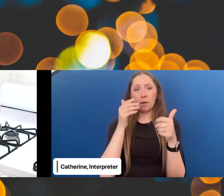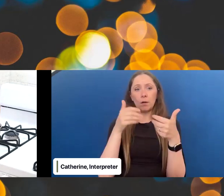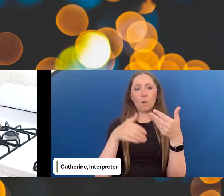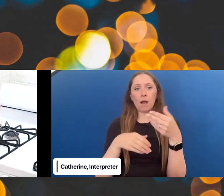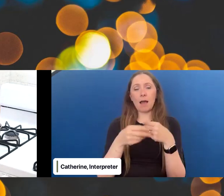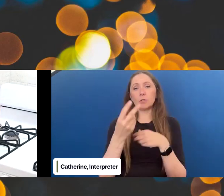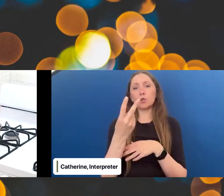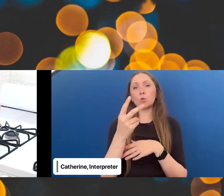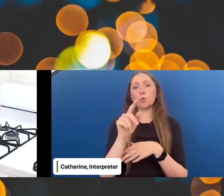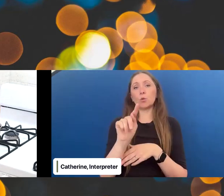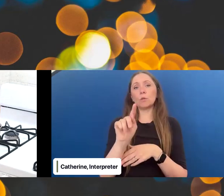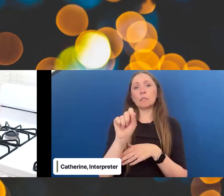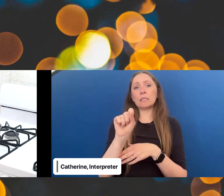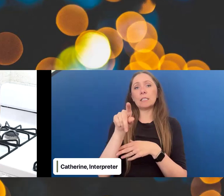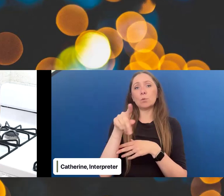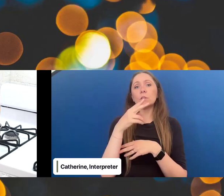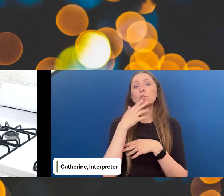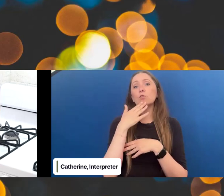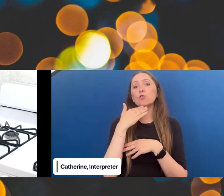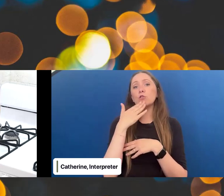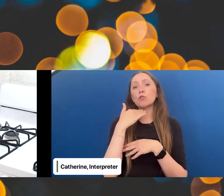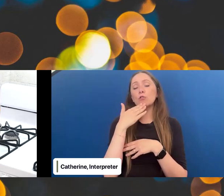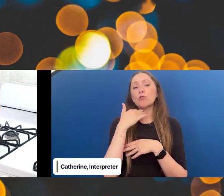2 teaspoons of sugar.